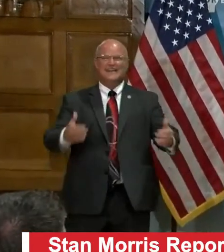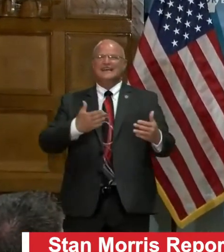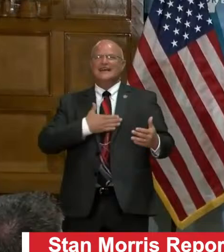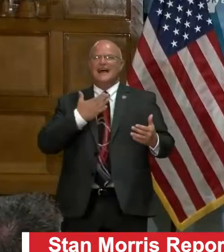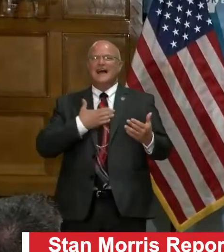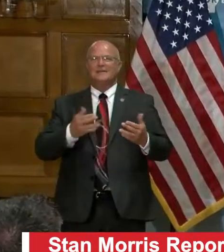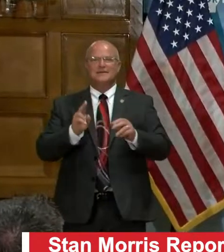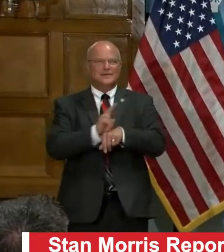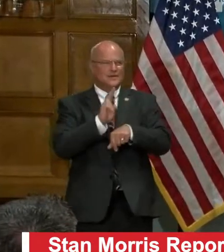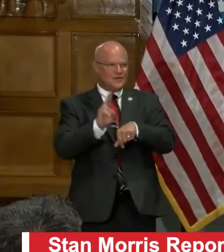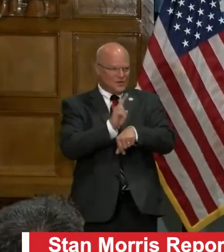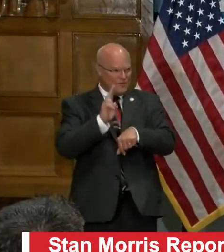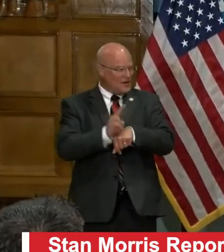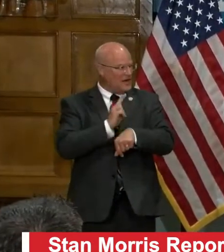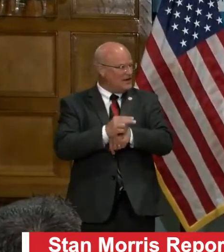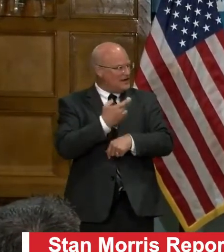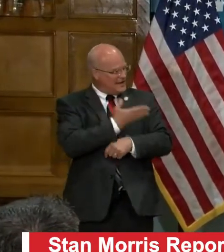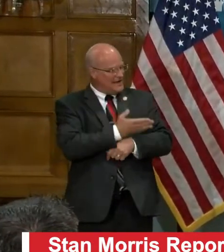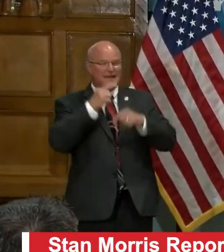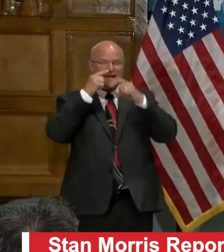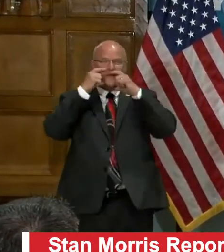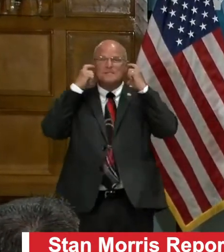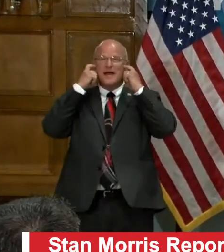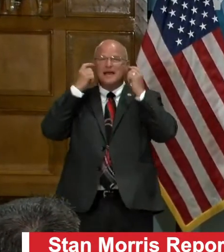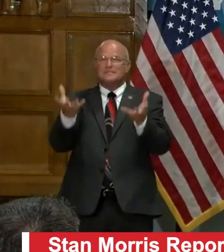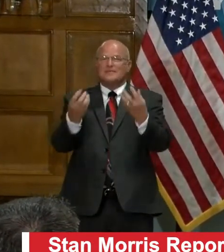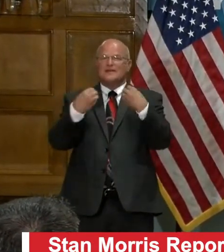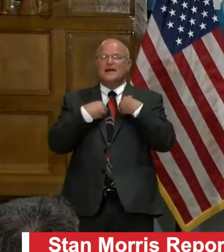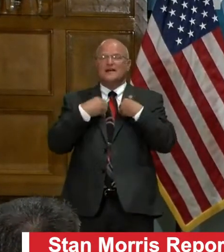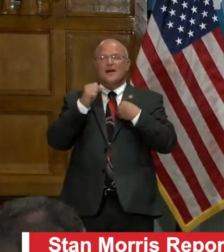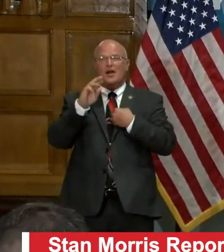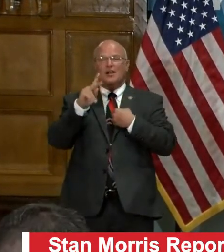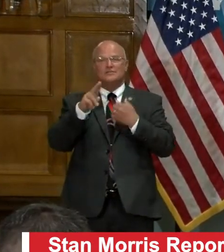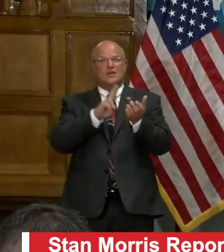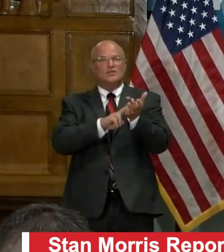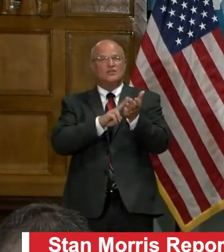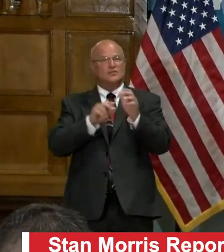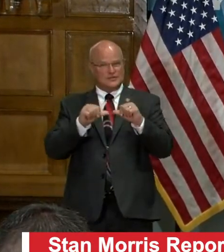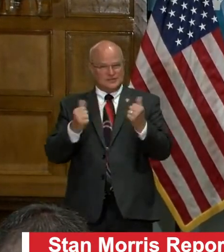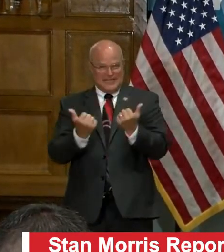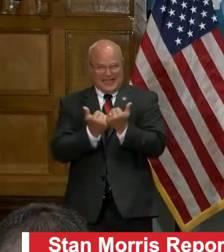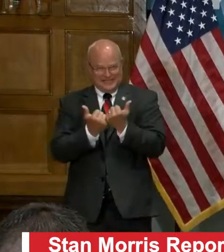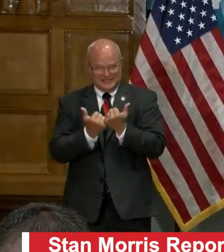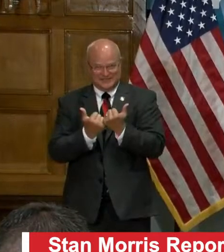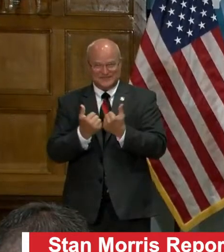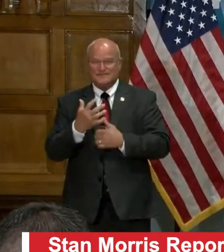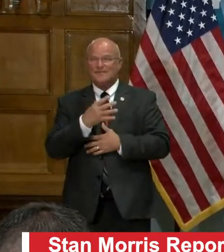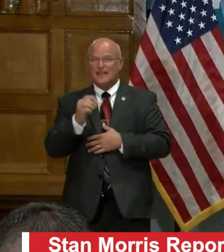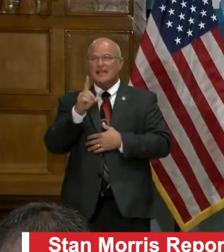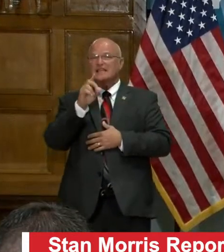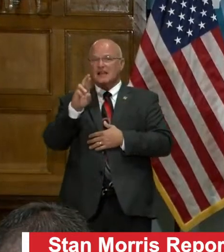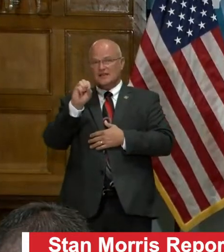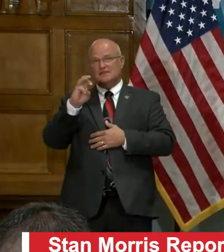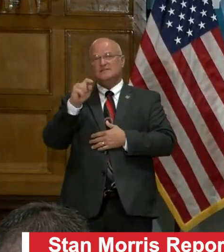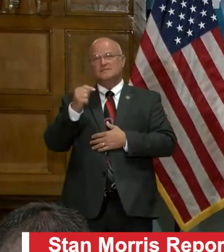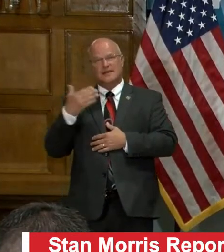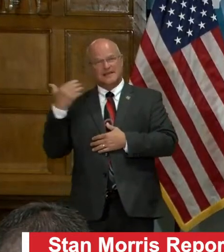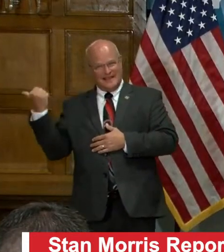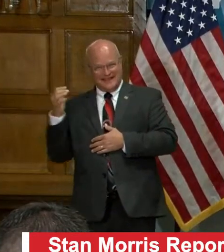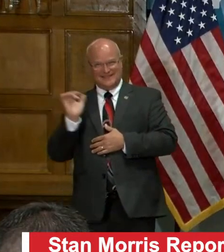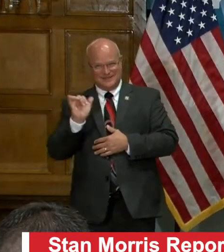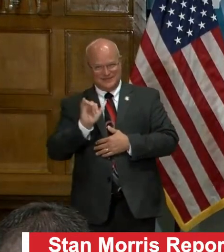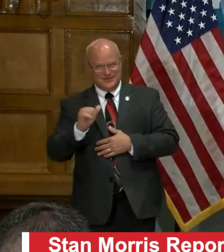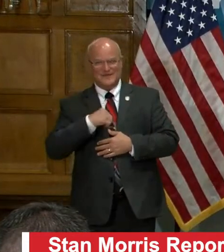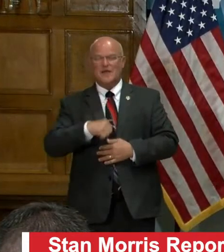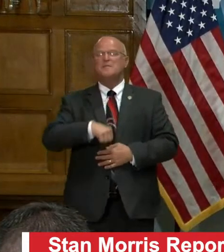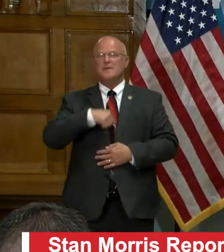Delighted to be wearing a mask provided by the Arkansas Nurses Association, and Dr. Smith has it on as well.